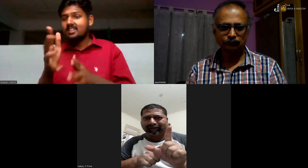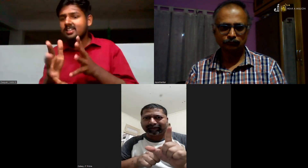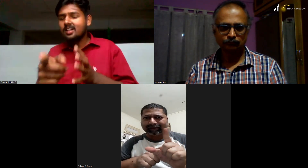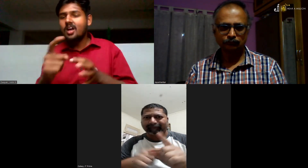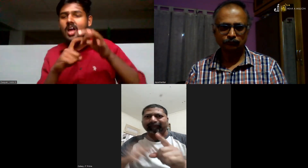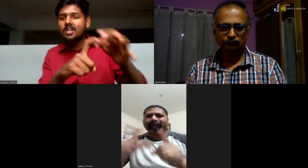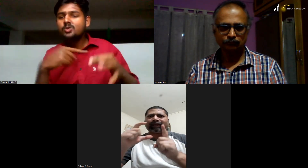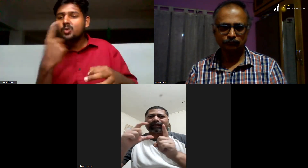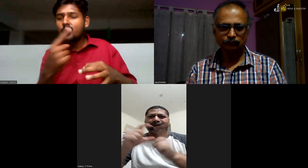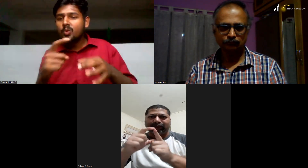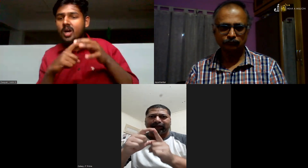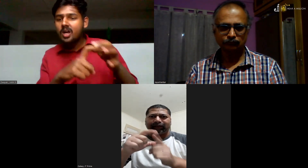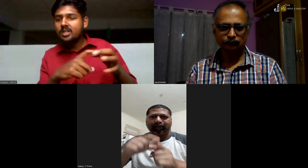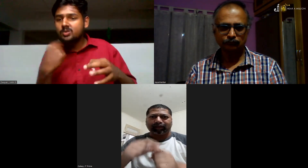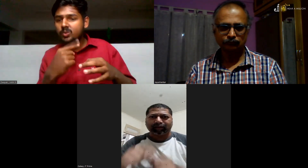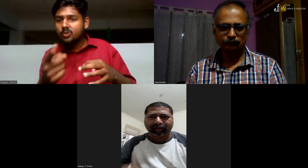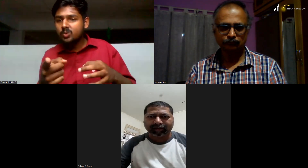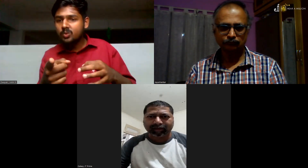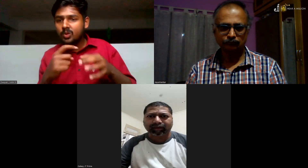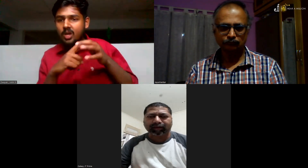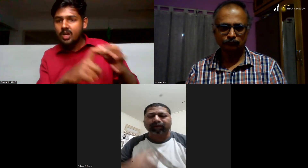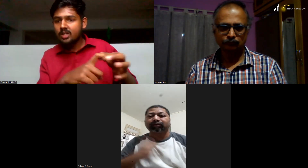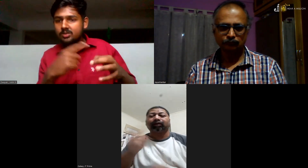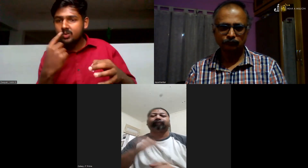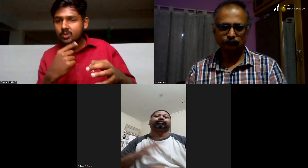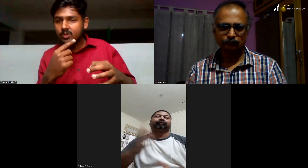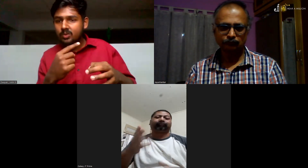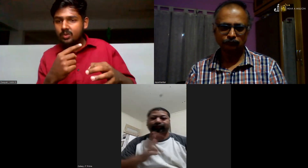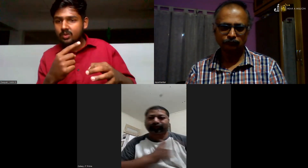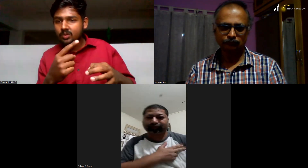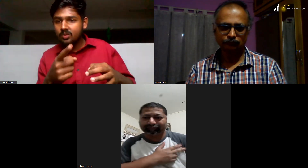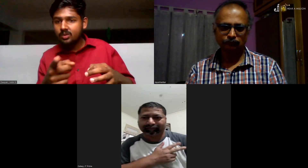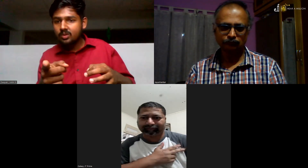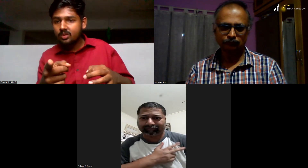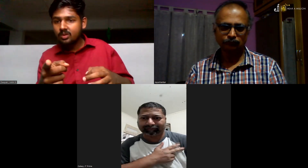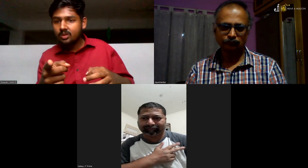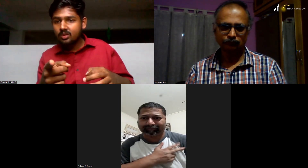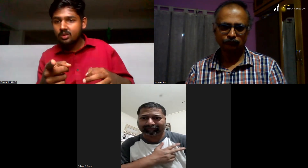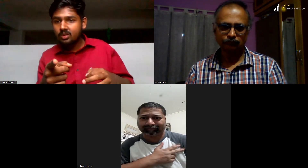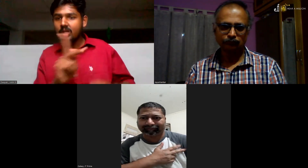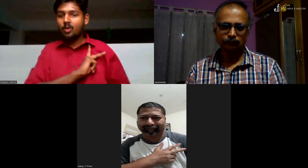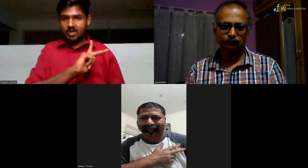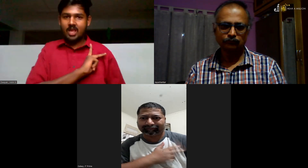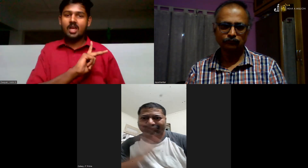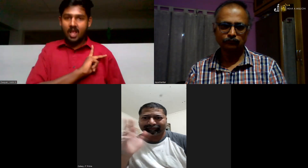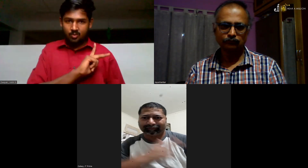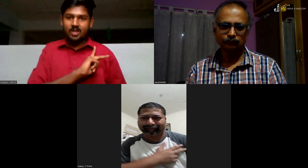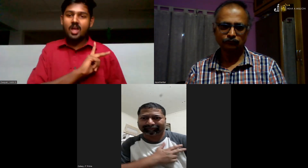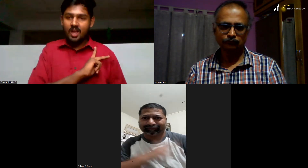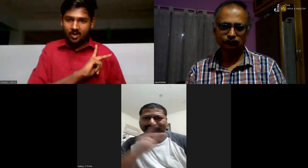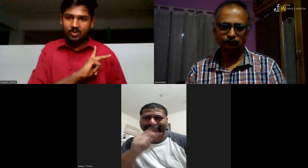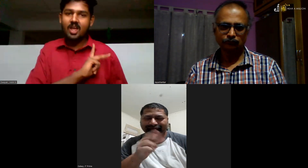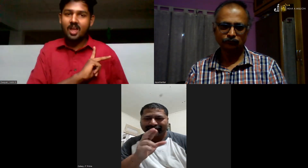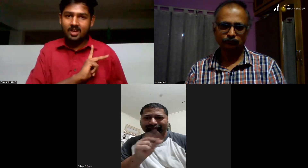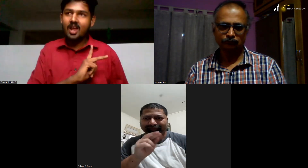So, I'm Sanjay. So to whom you wanted to put your question? I wanted to ask Karuna.